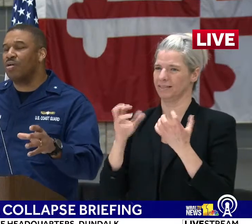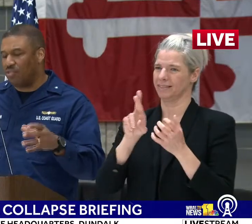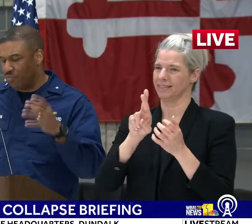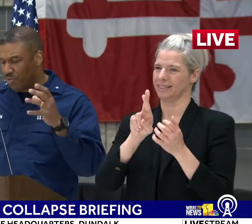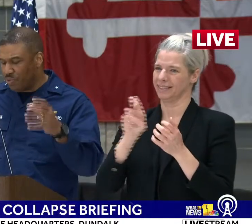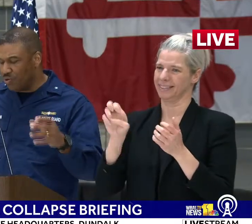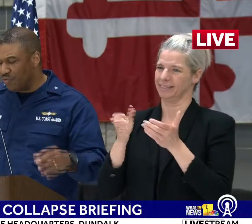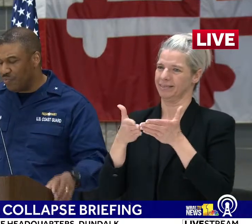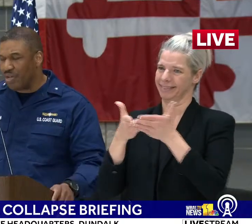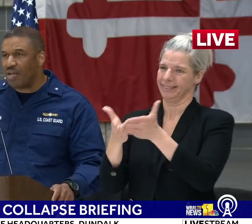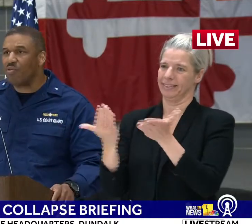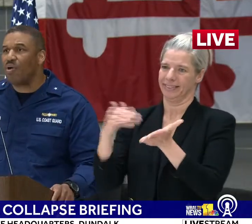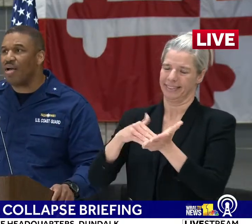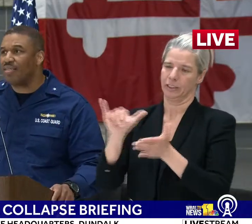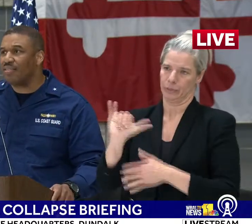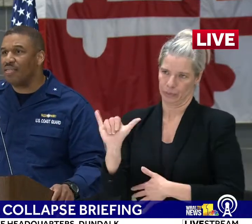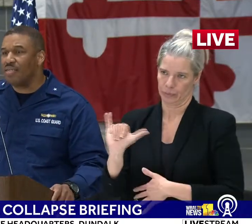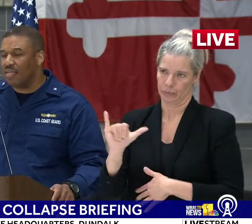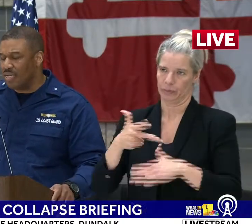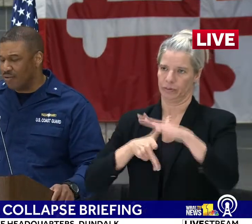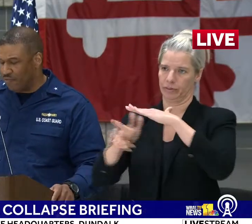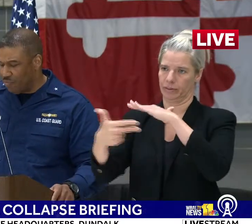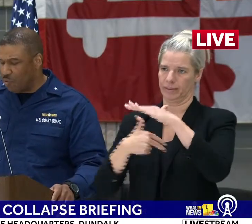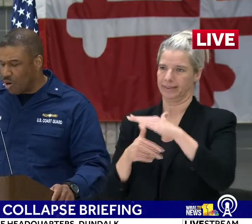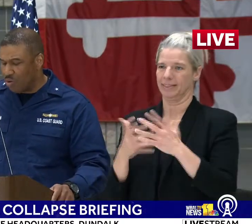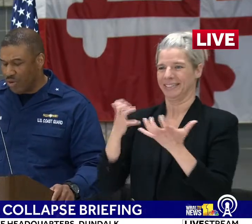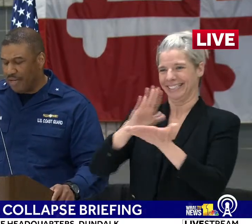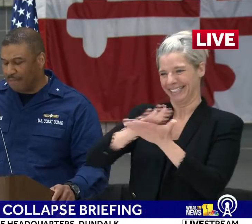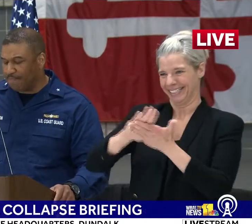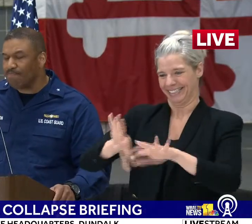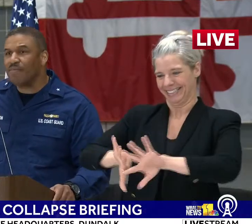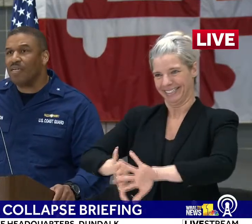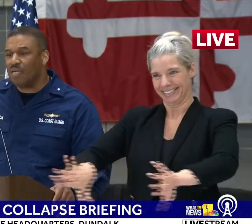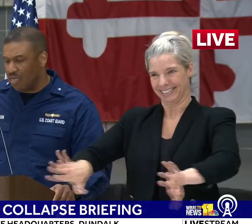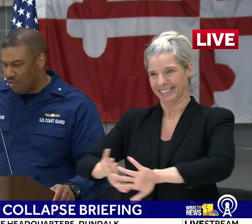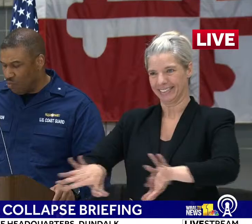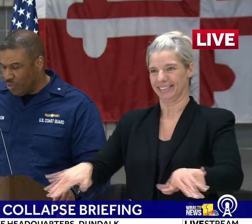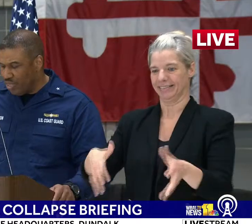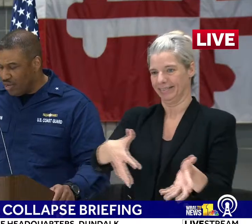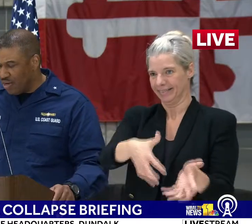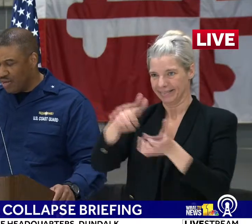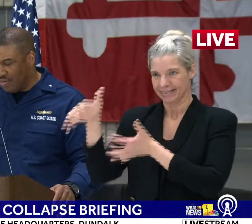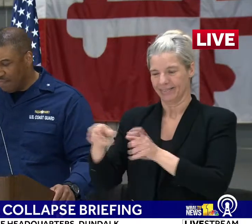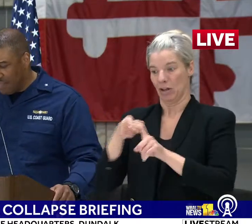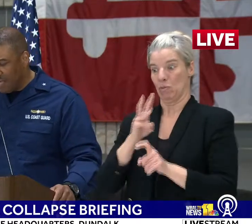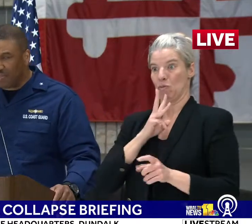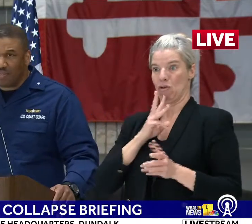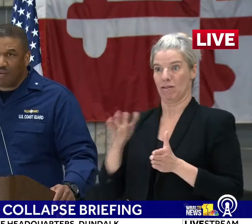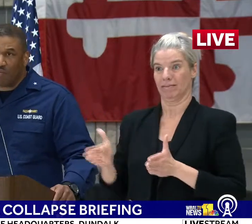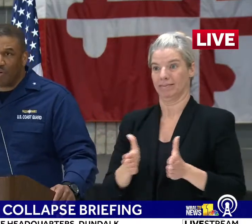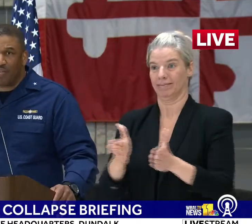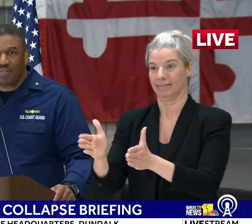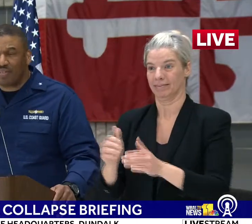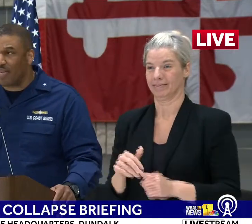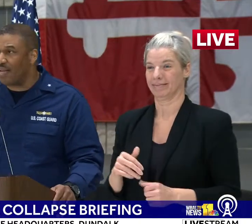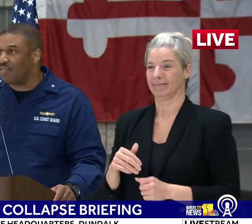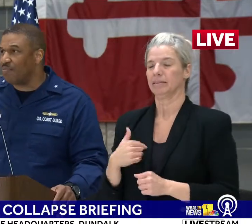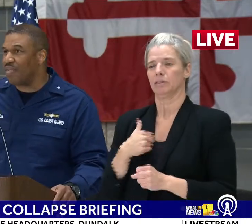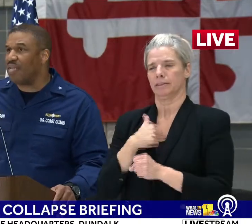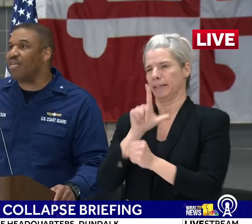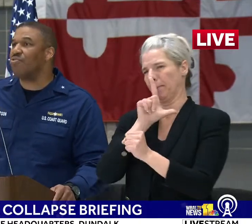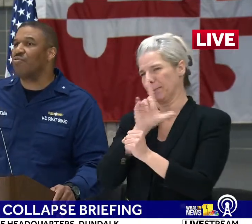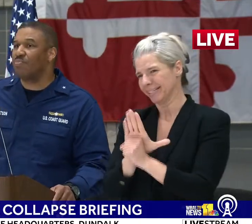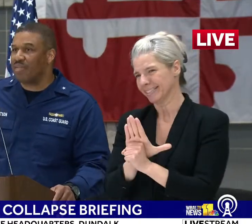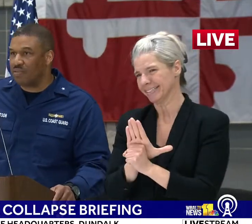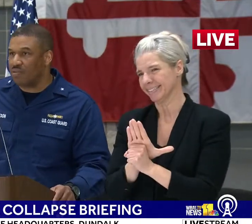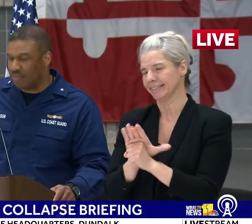to our work to remove debris otherwise from the waterway, we are committed to that work, and the state